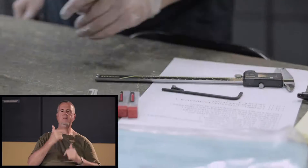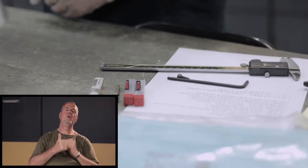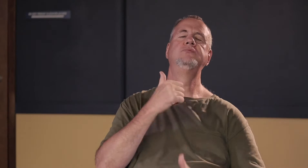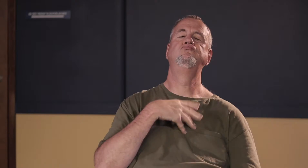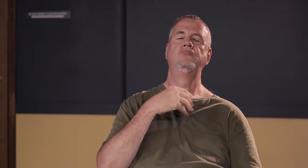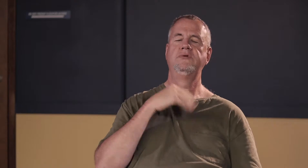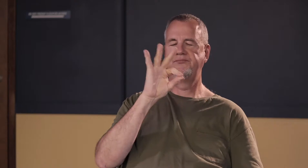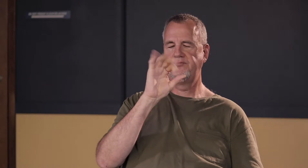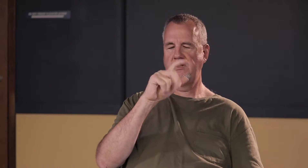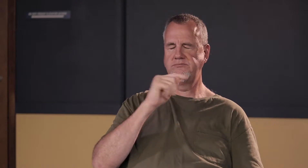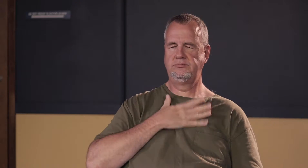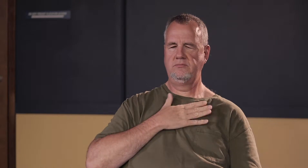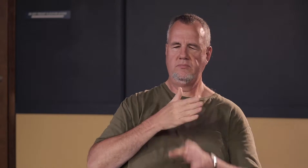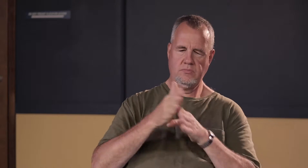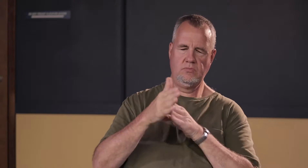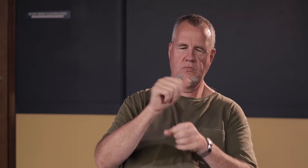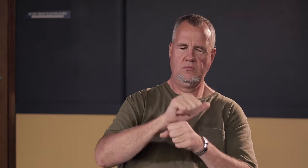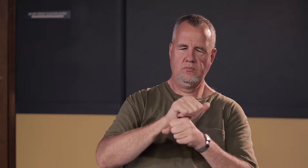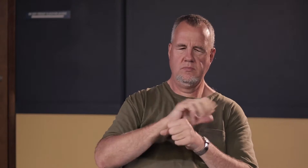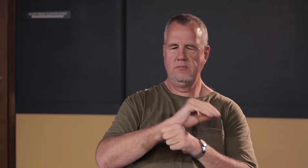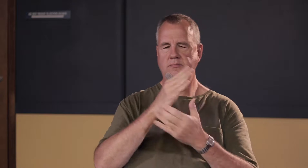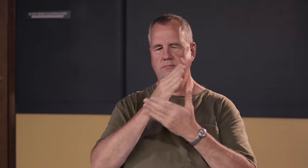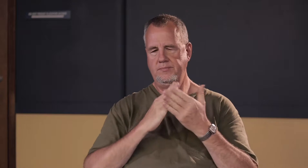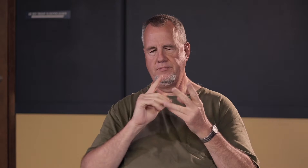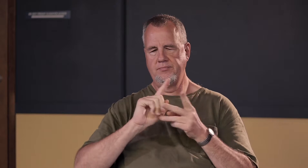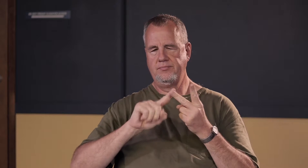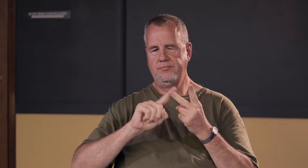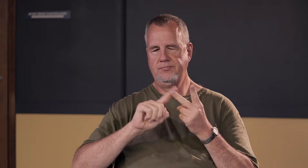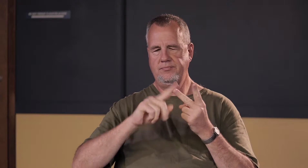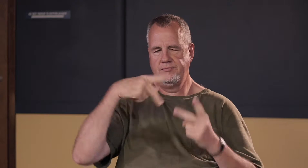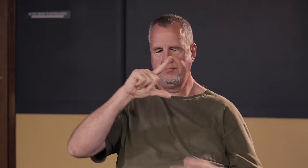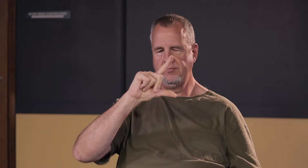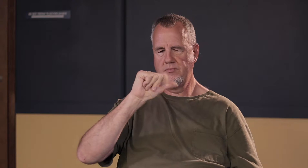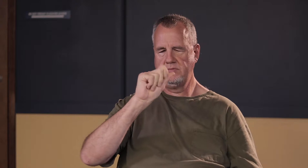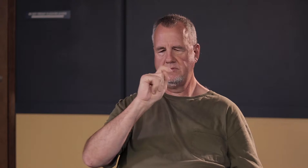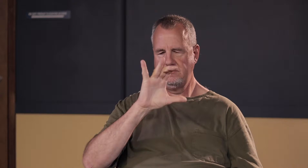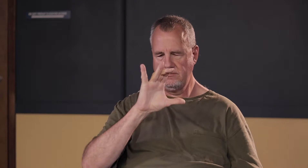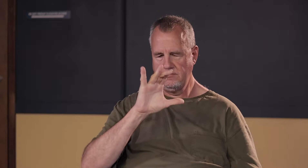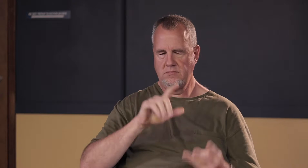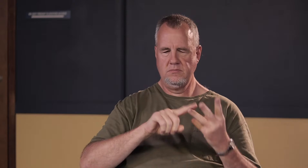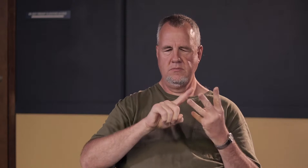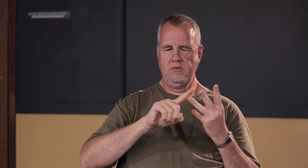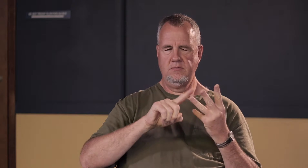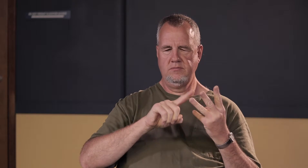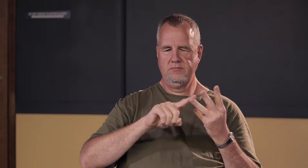And most of them are either white or yellow, but I do work quite a bit with